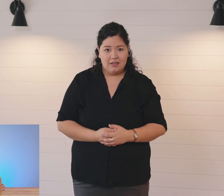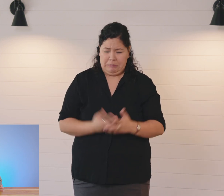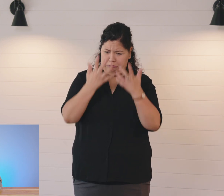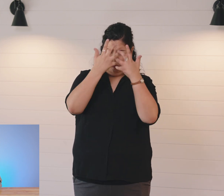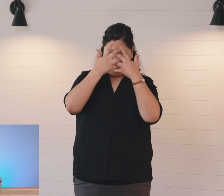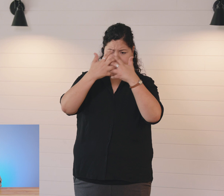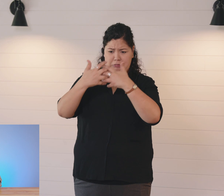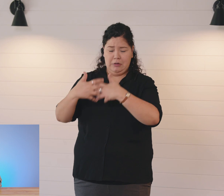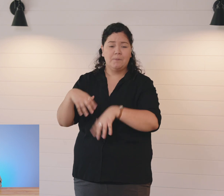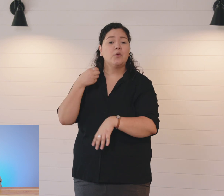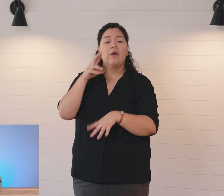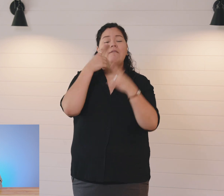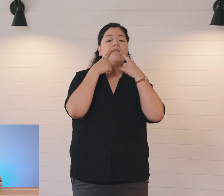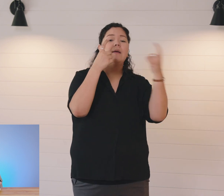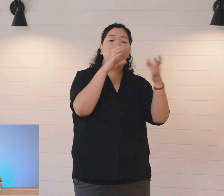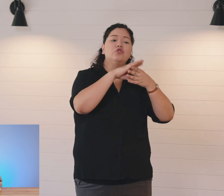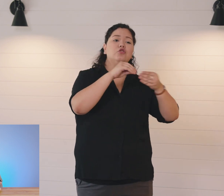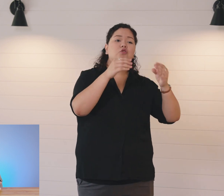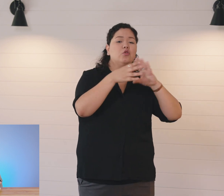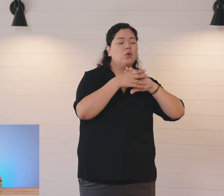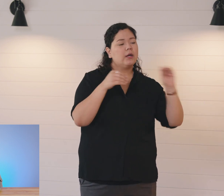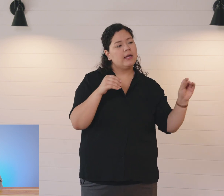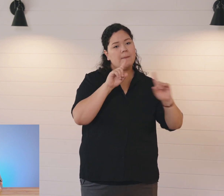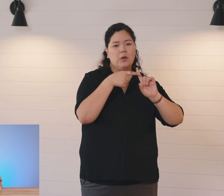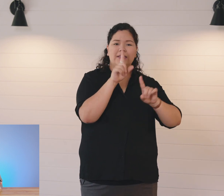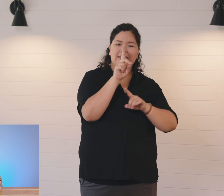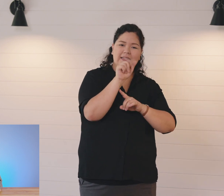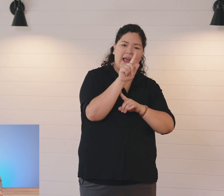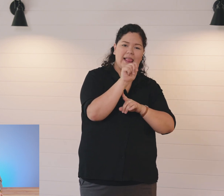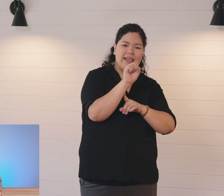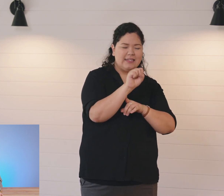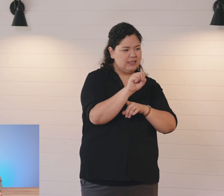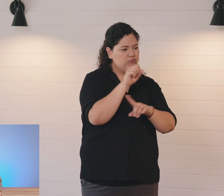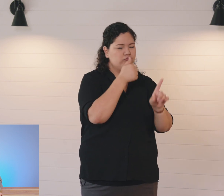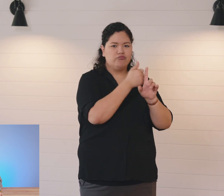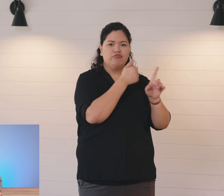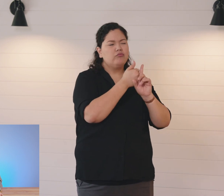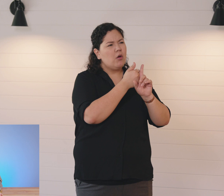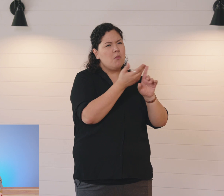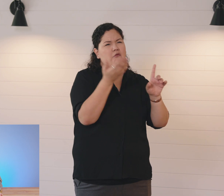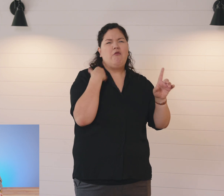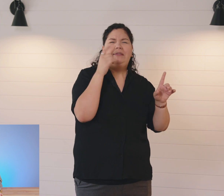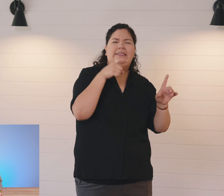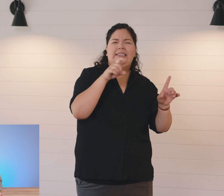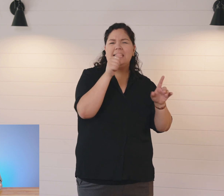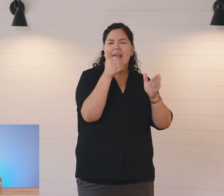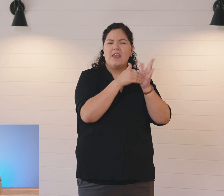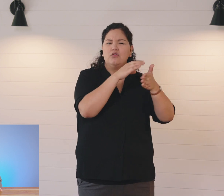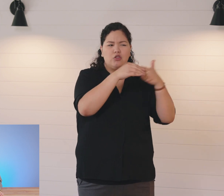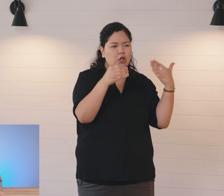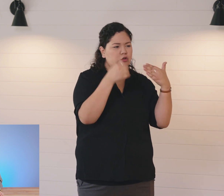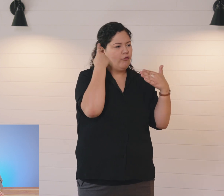the famous old story of Dallas Theological Seminary, who in its early days needed $10,000 to stay